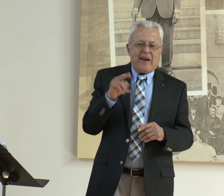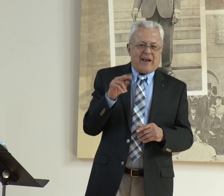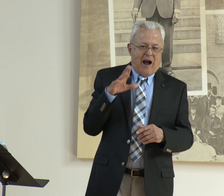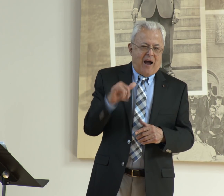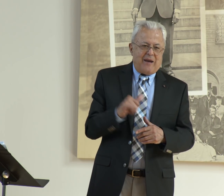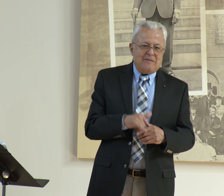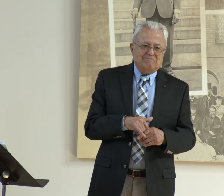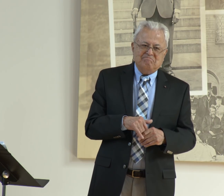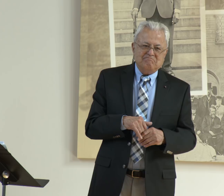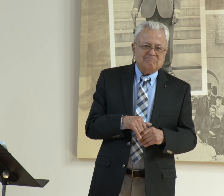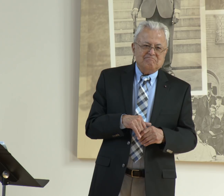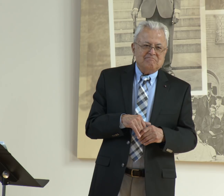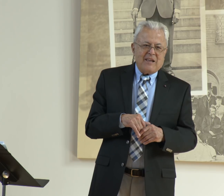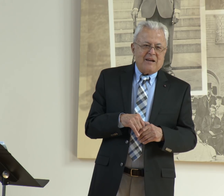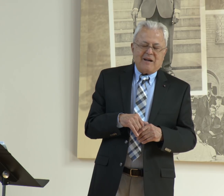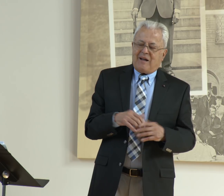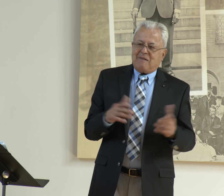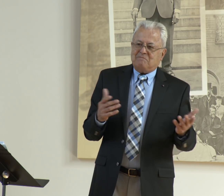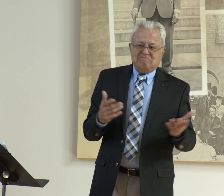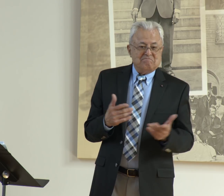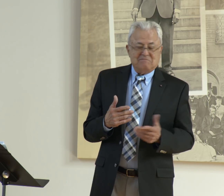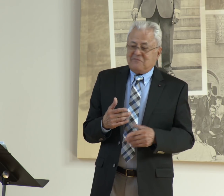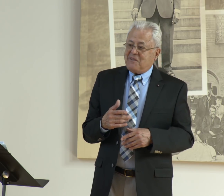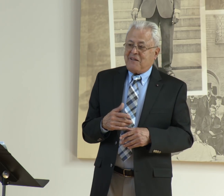Really, he was a fun guy.